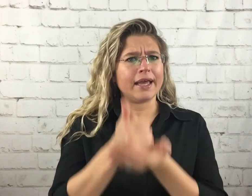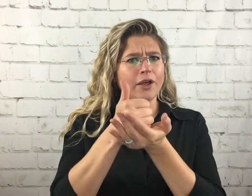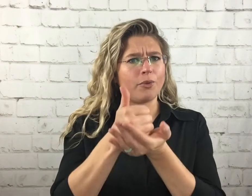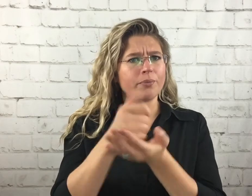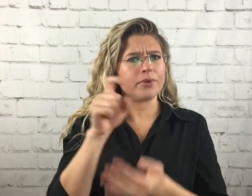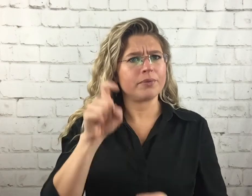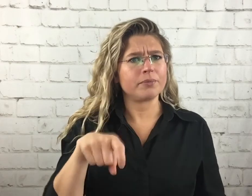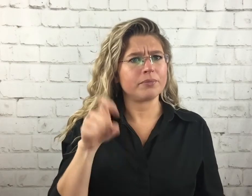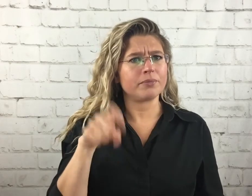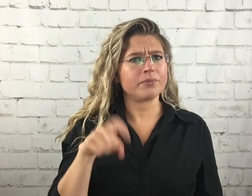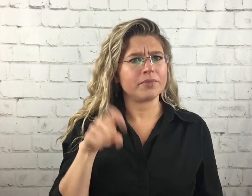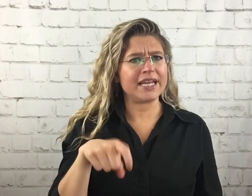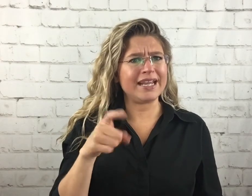Help, need.